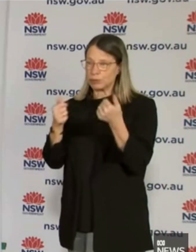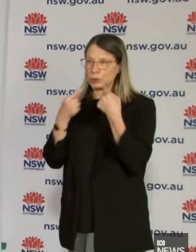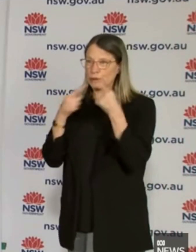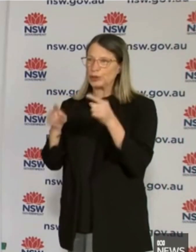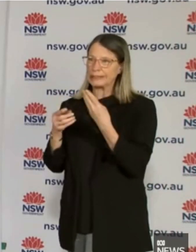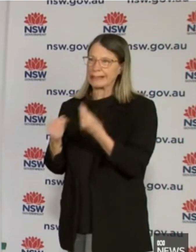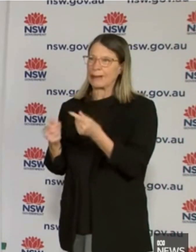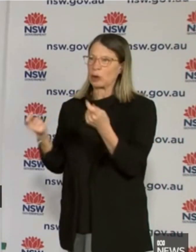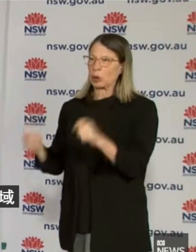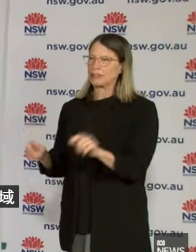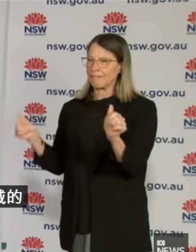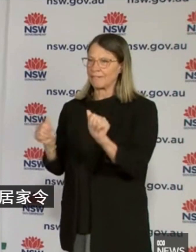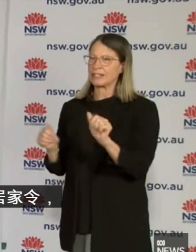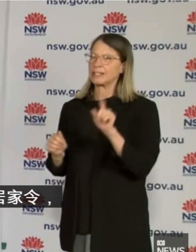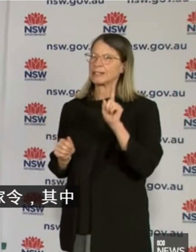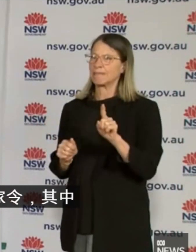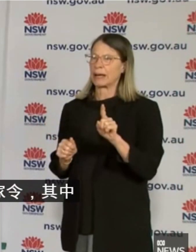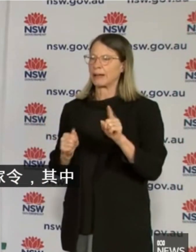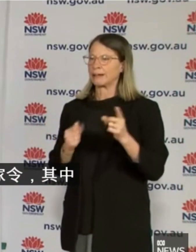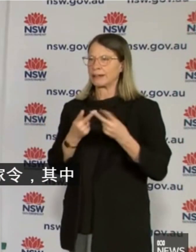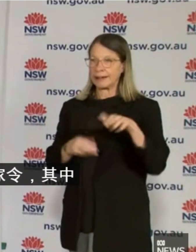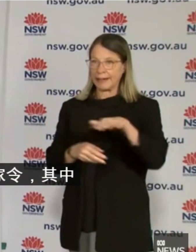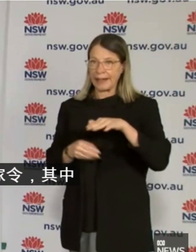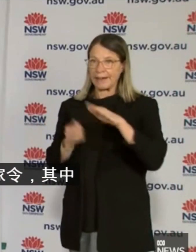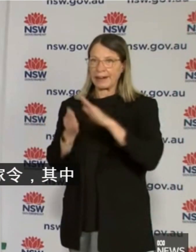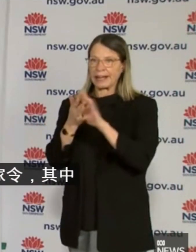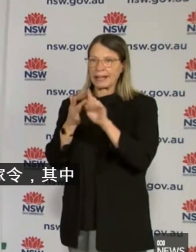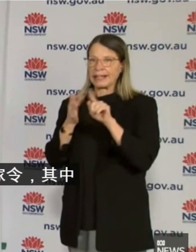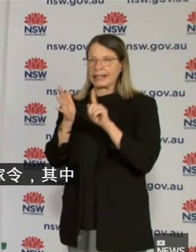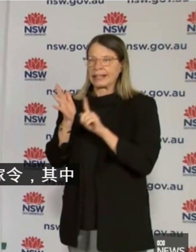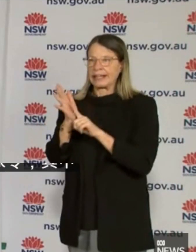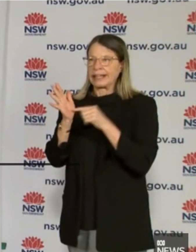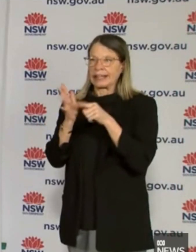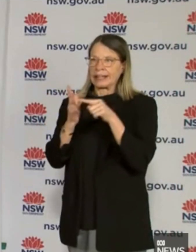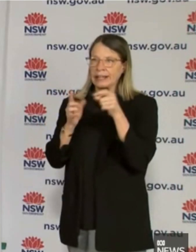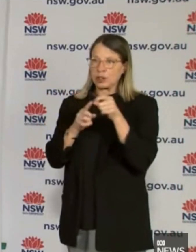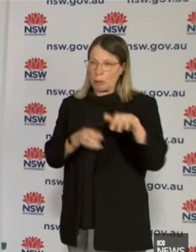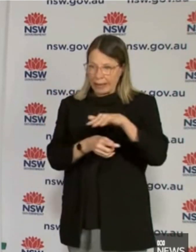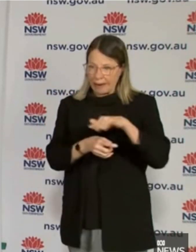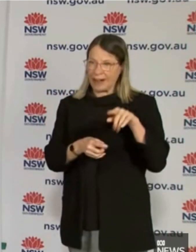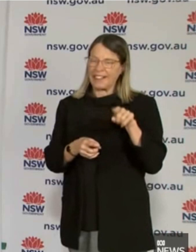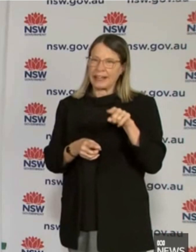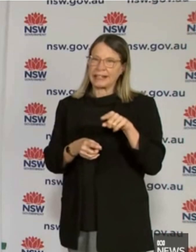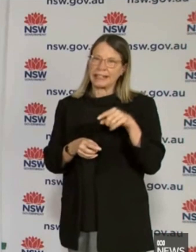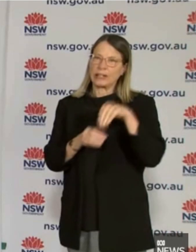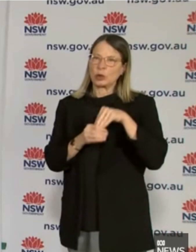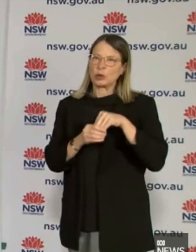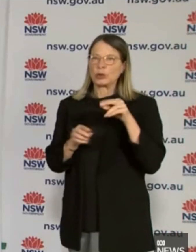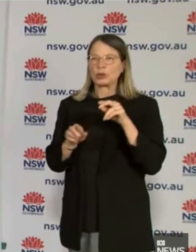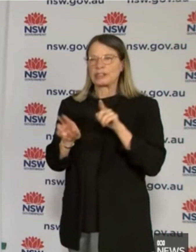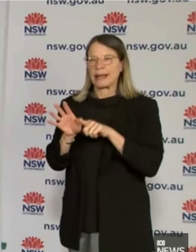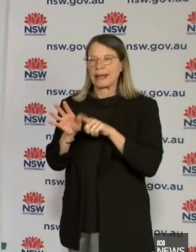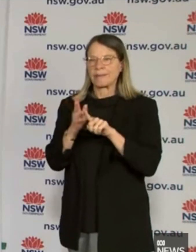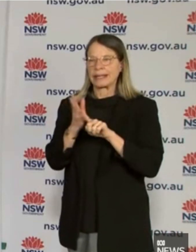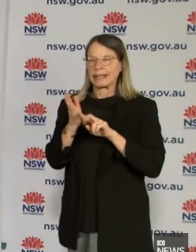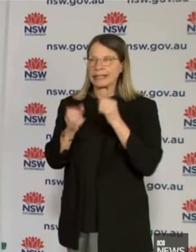stay-at-home orders for Hilltop's local government area, which includes Young, by the way, the health advice is that that will need to be extended for a further